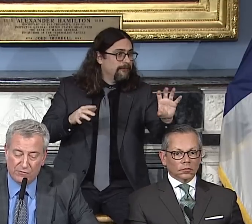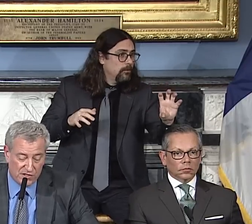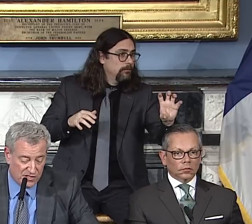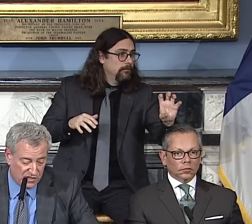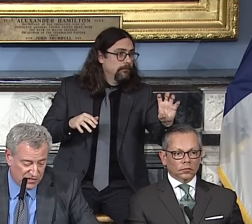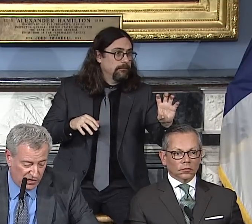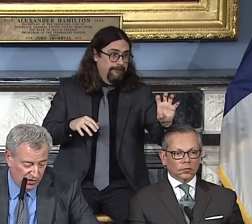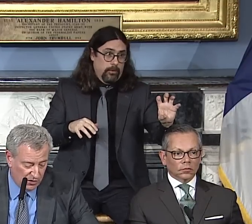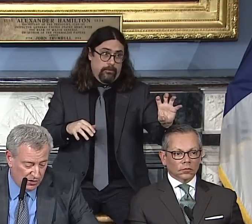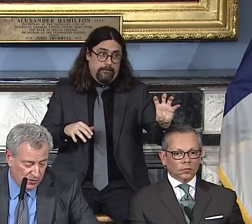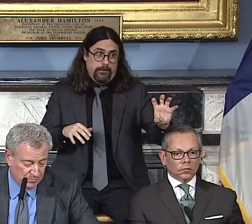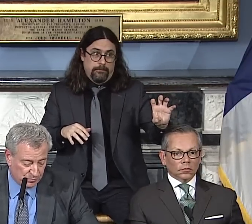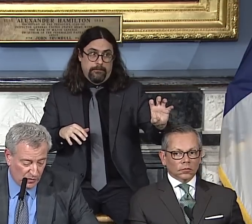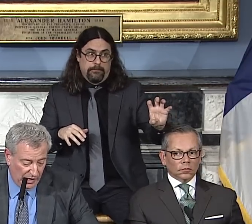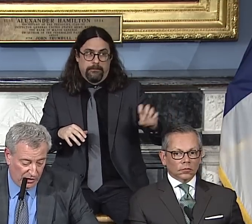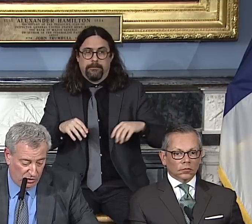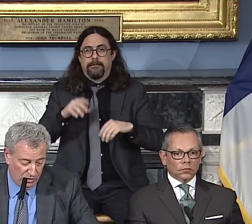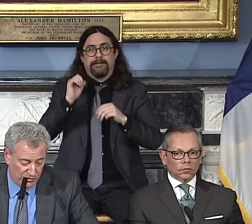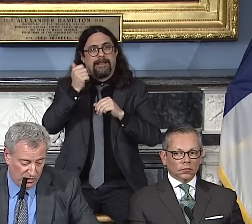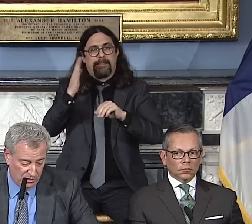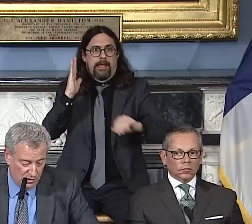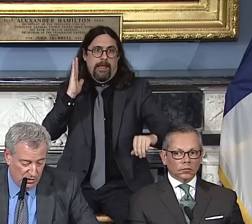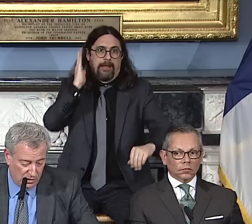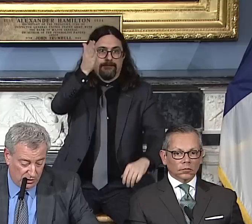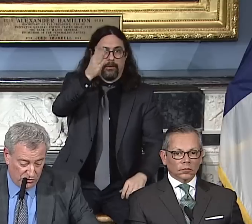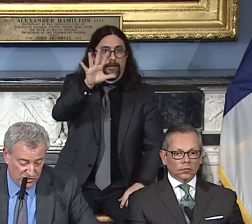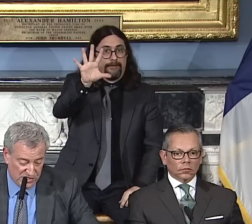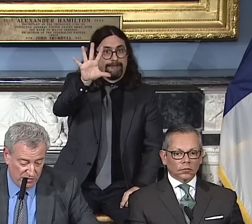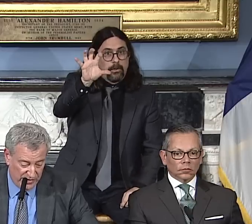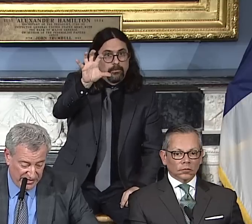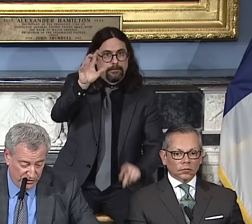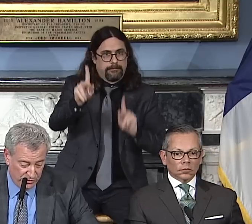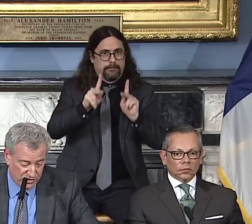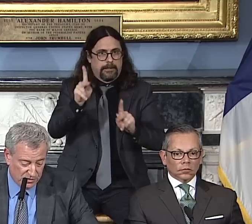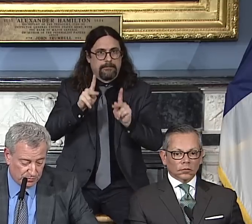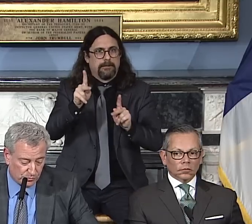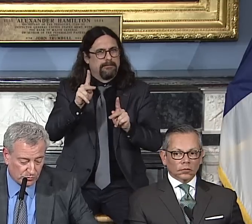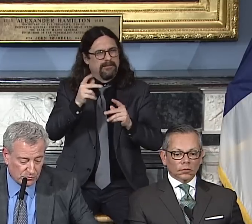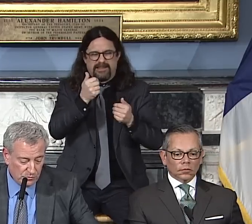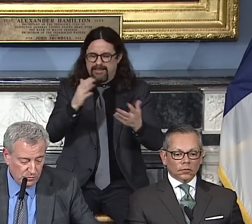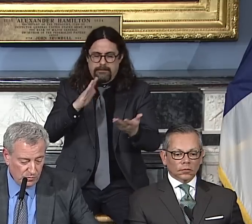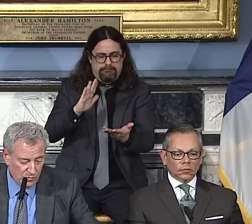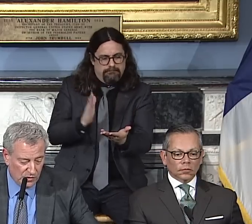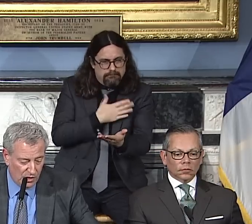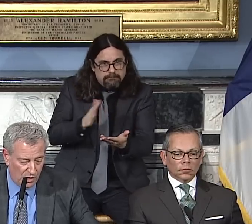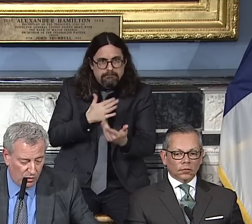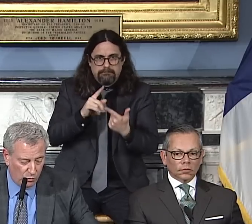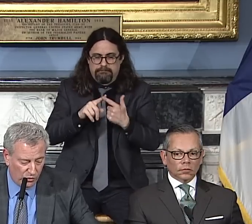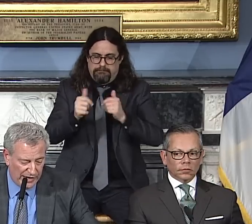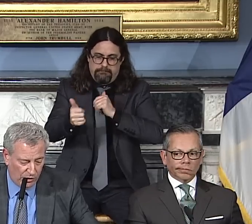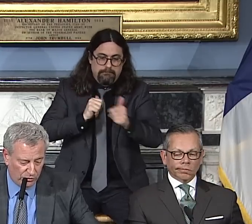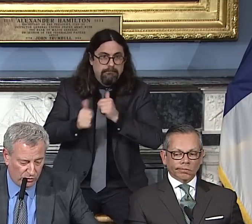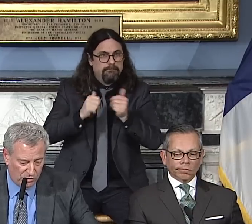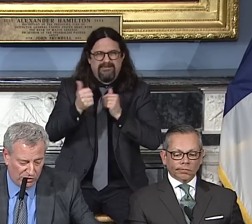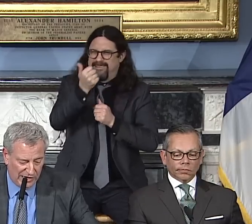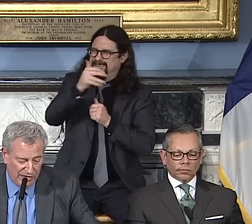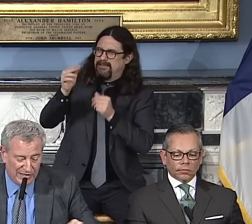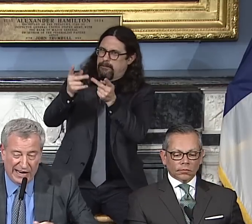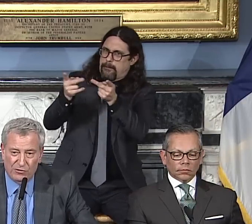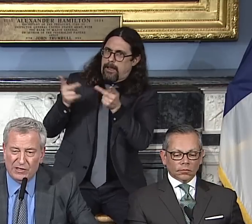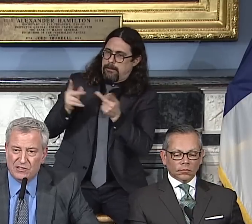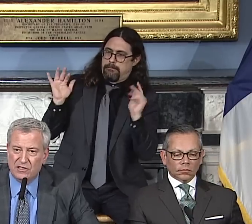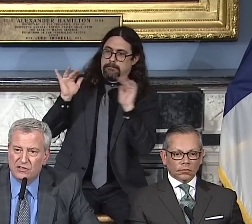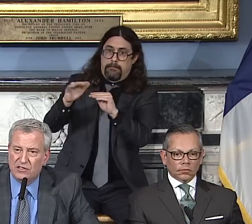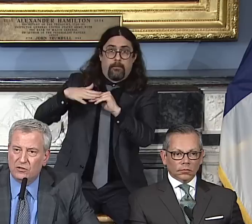professional conferences, etc. And all of our largest venues will now no longer